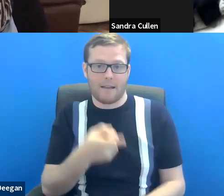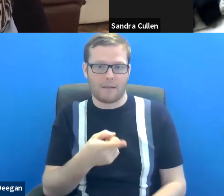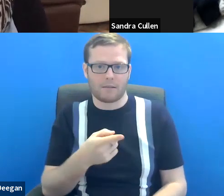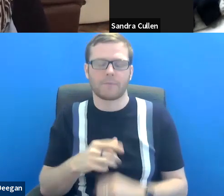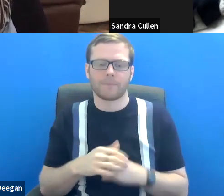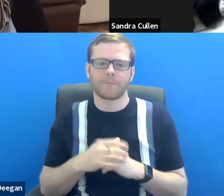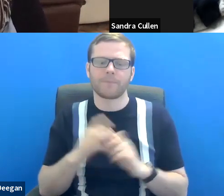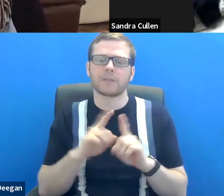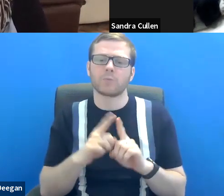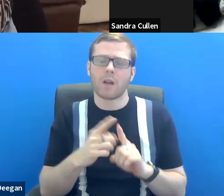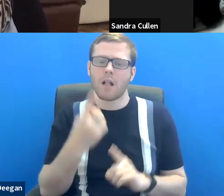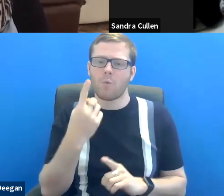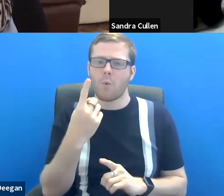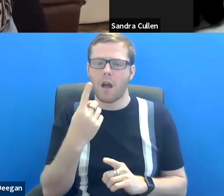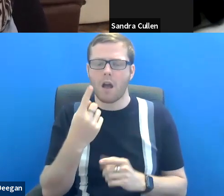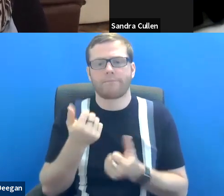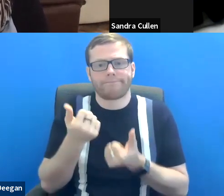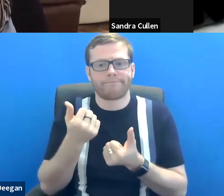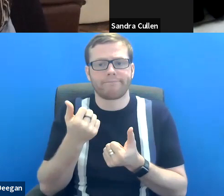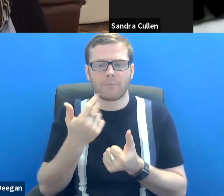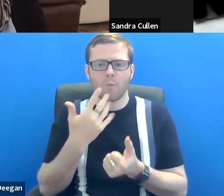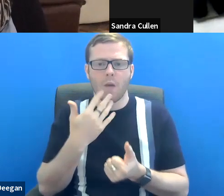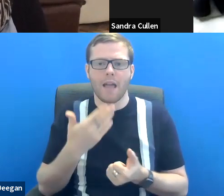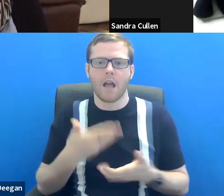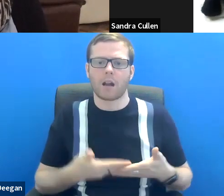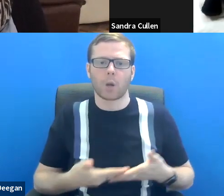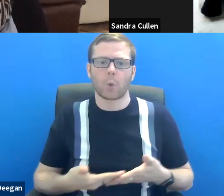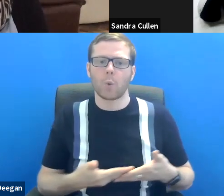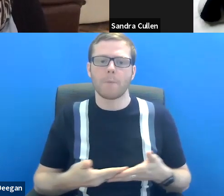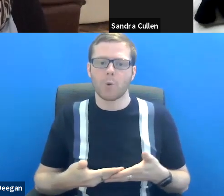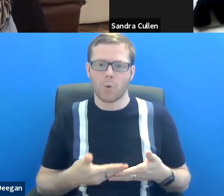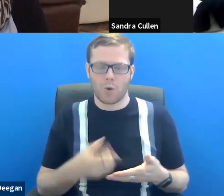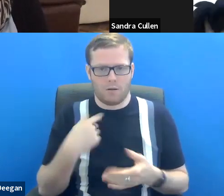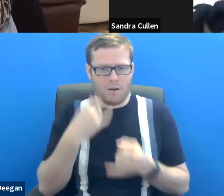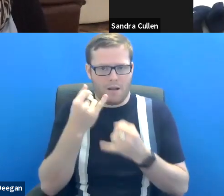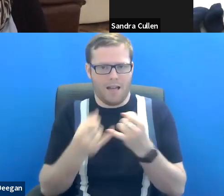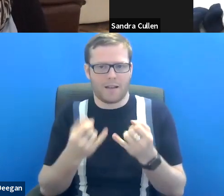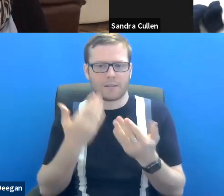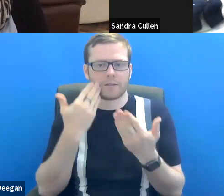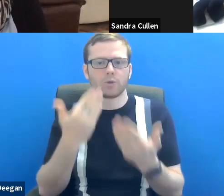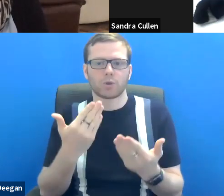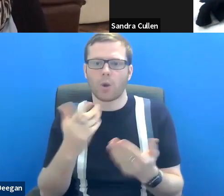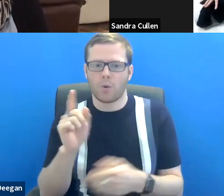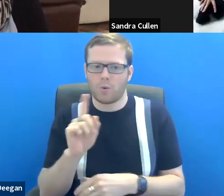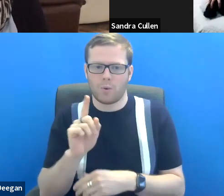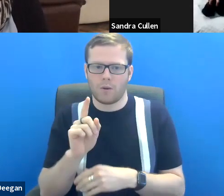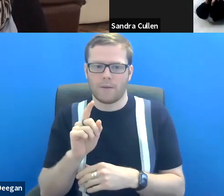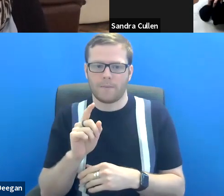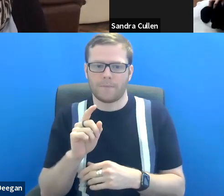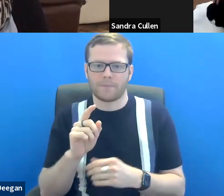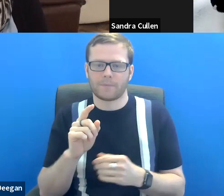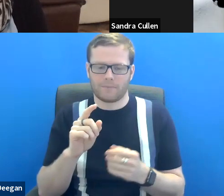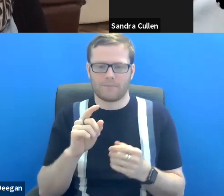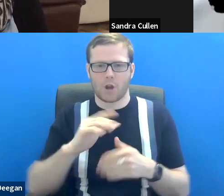that is quite good when you have a newborn, and that's the last thing I'm going to show you, is wrapping